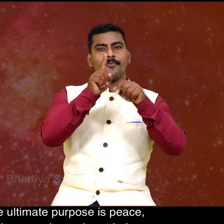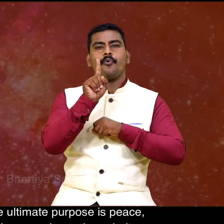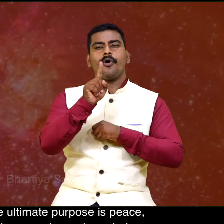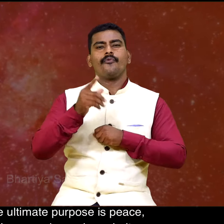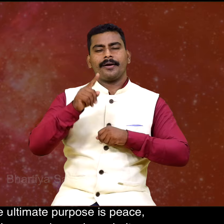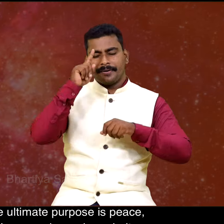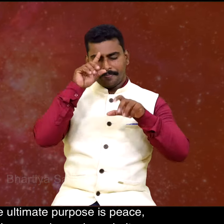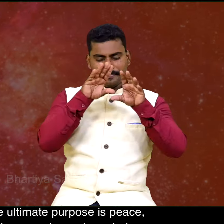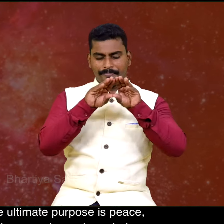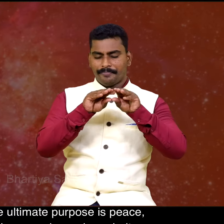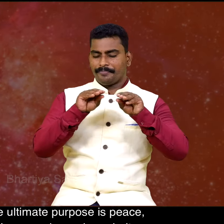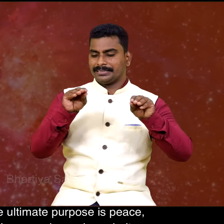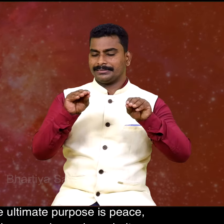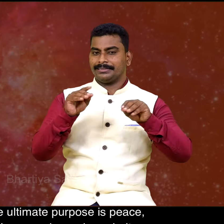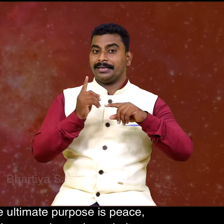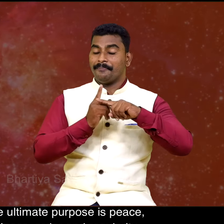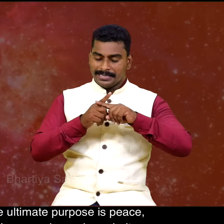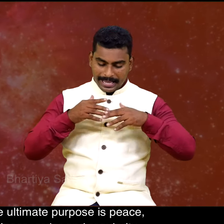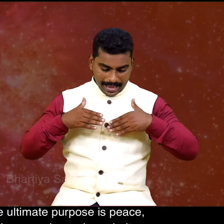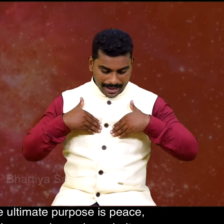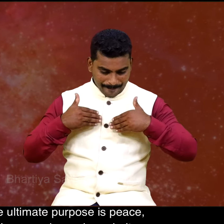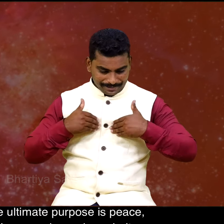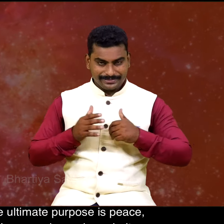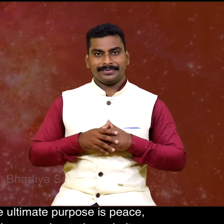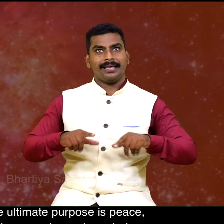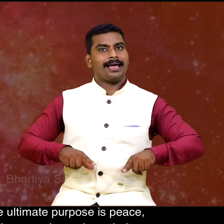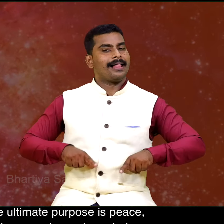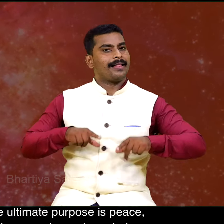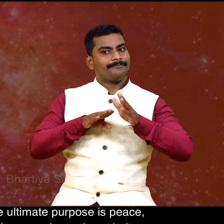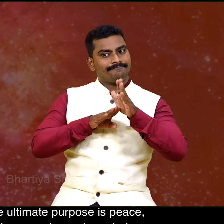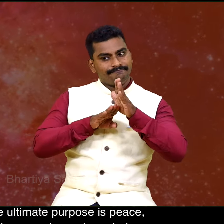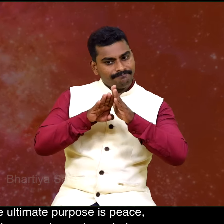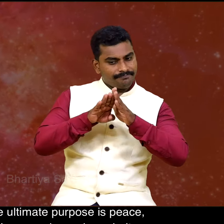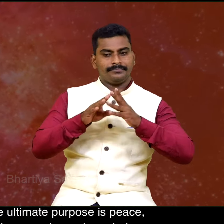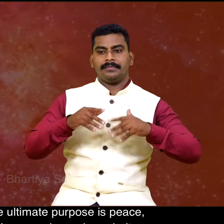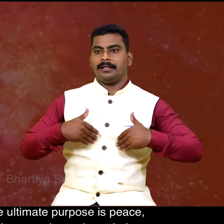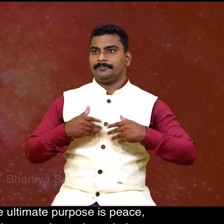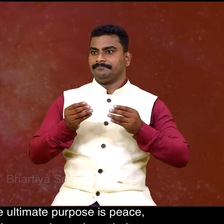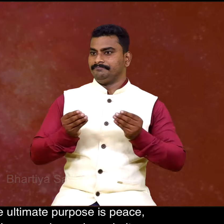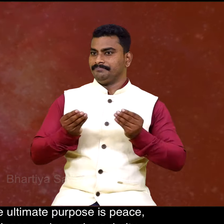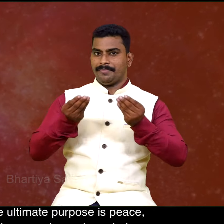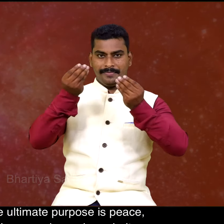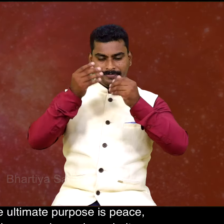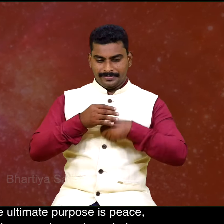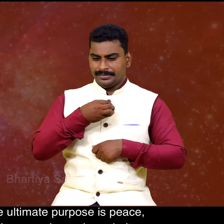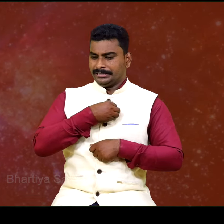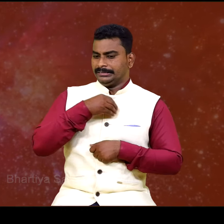ultimate purpose is peace, happiness, order and regularity, mitigation of